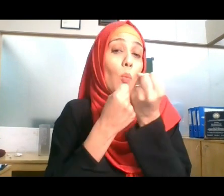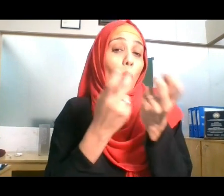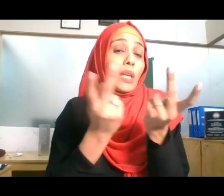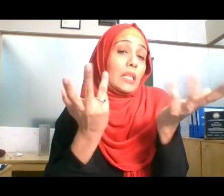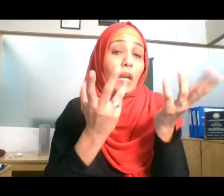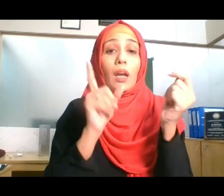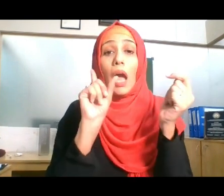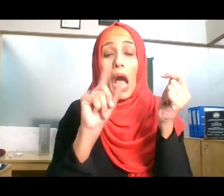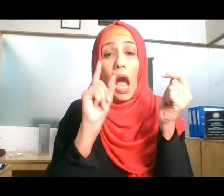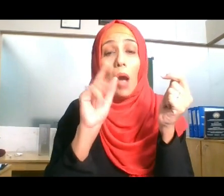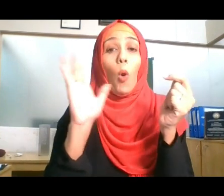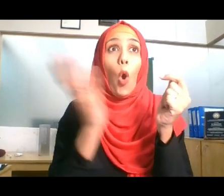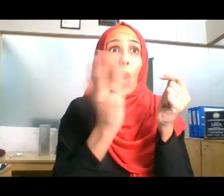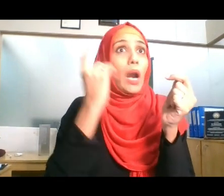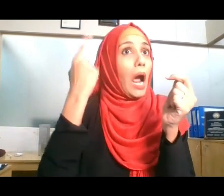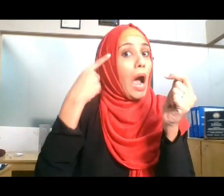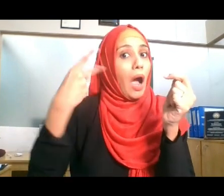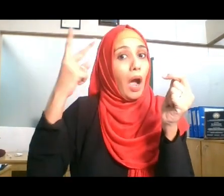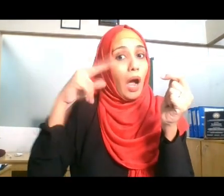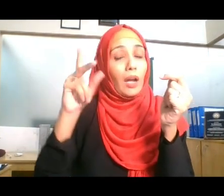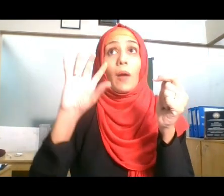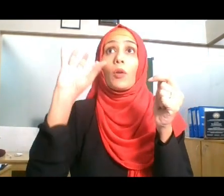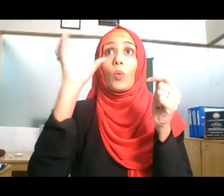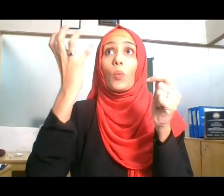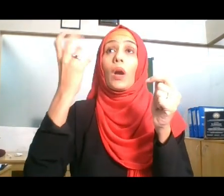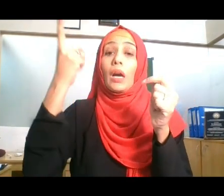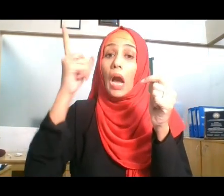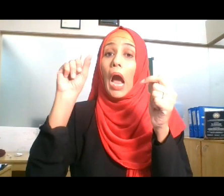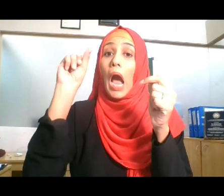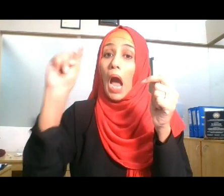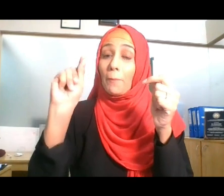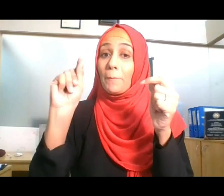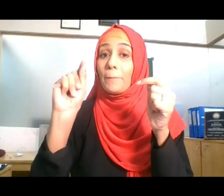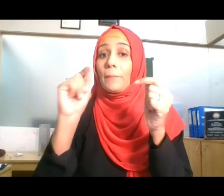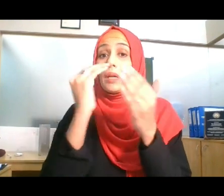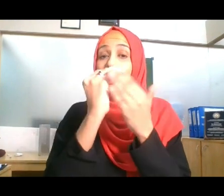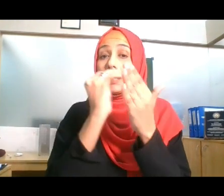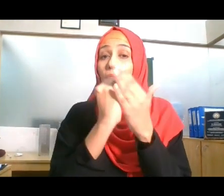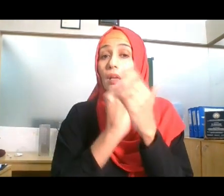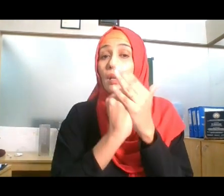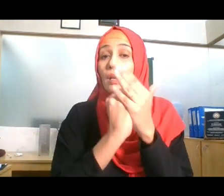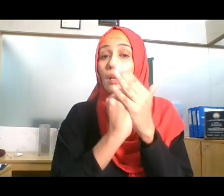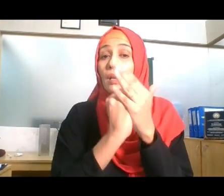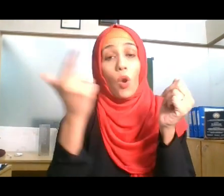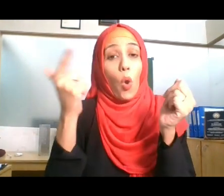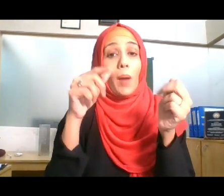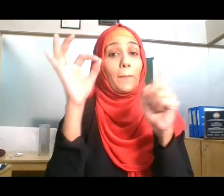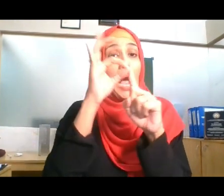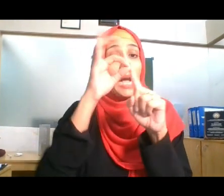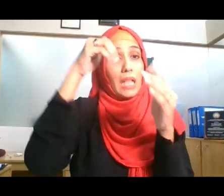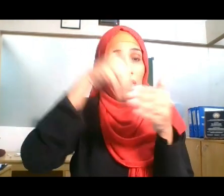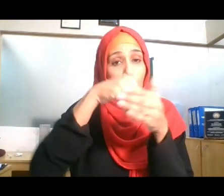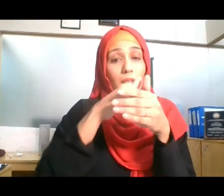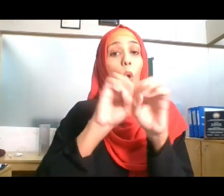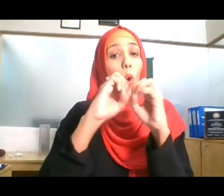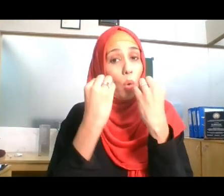are available from a global perspective to people in Pakistan and to organizations in